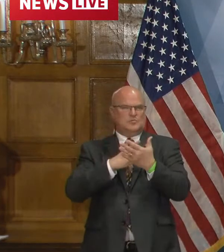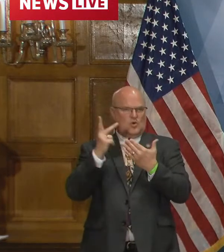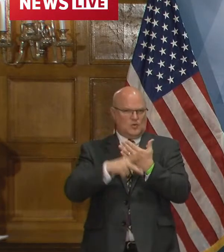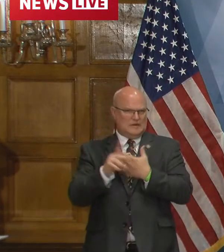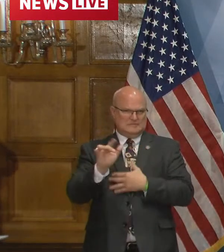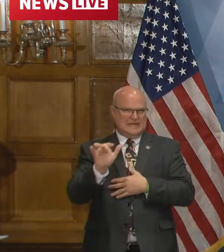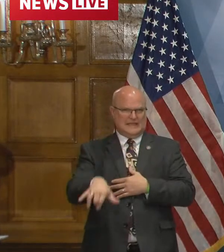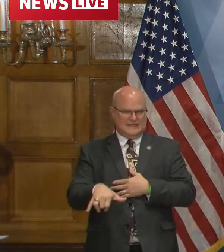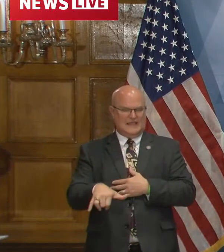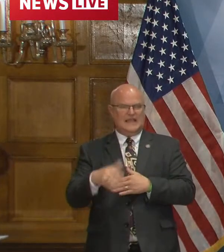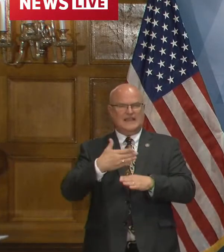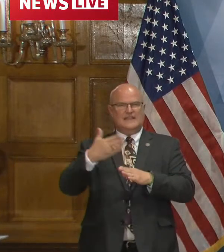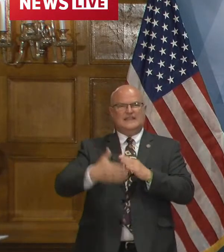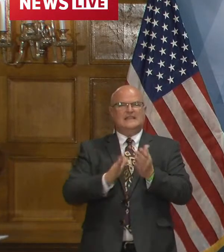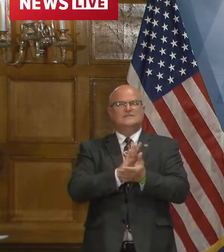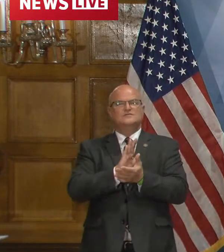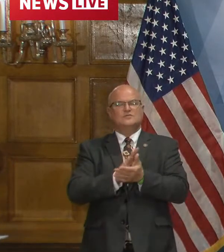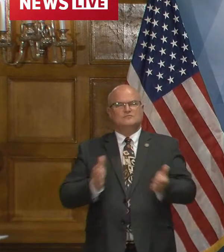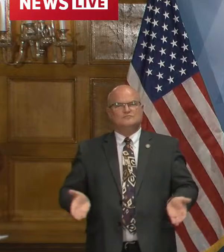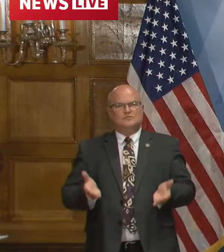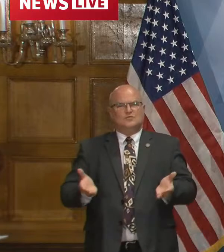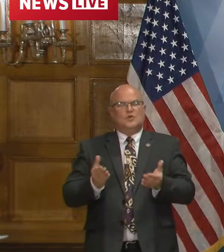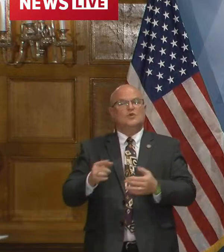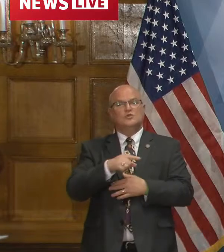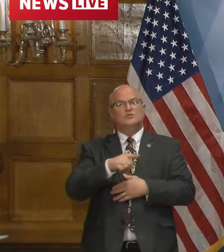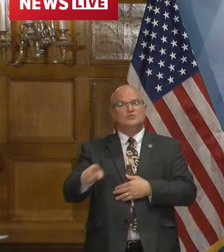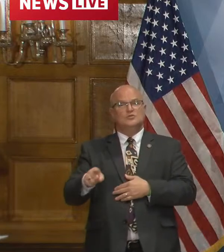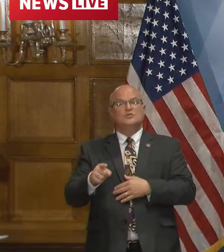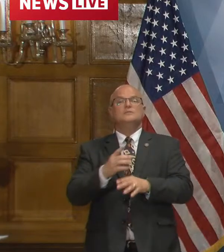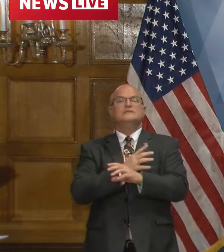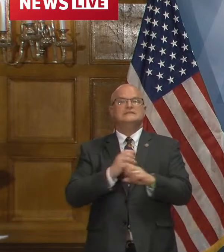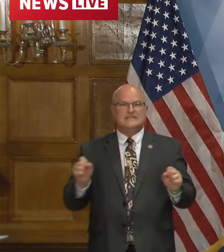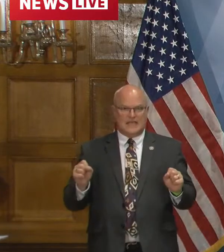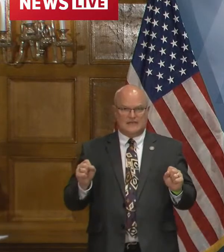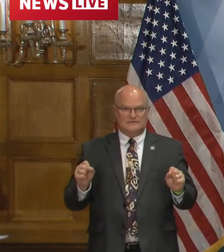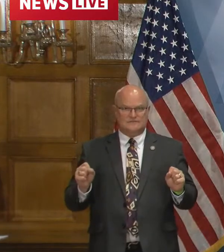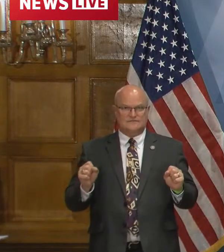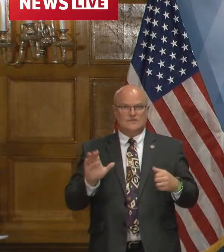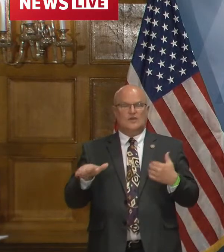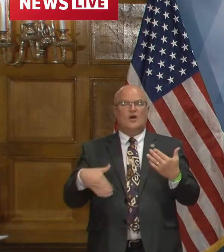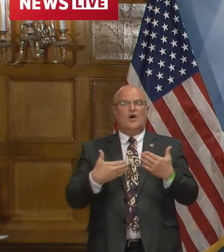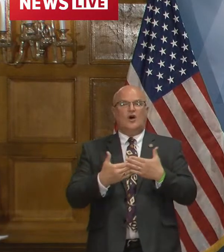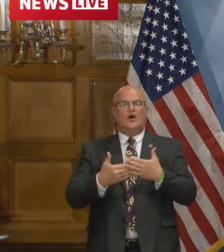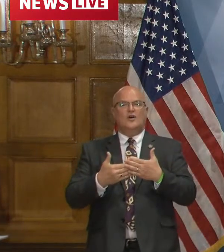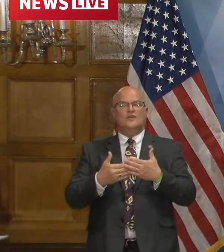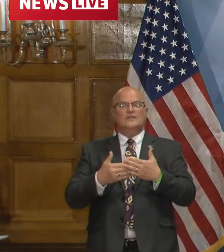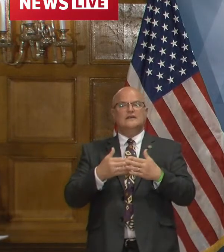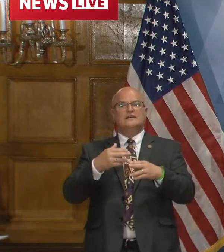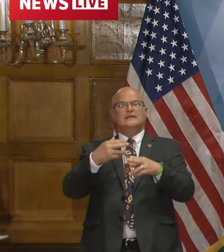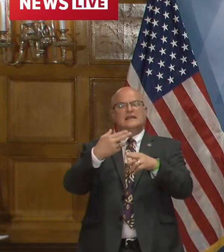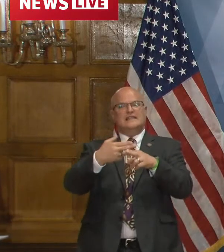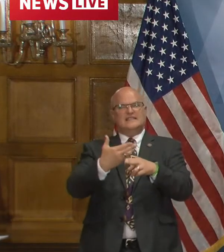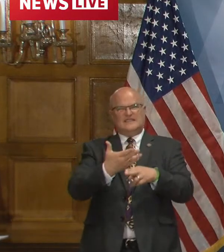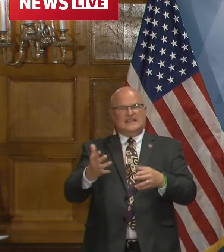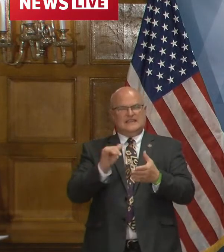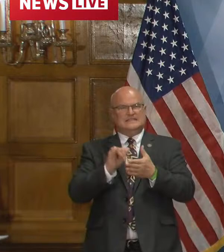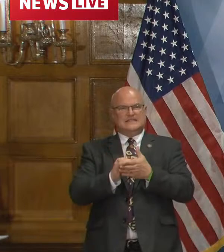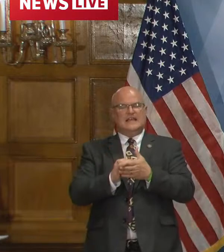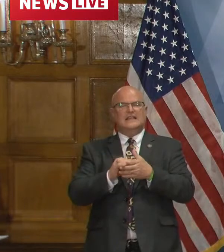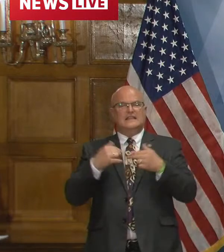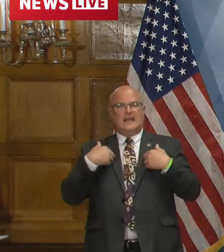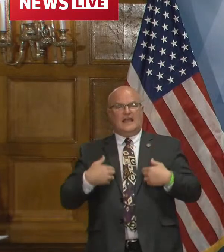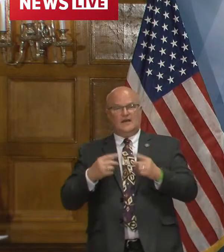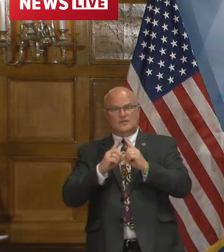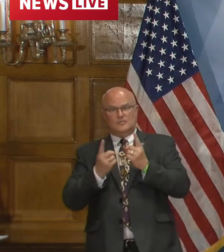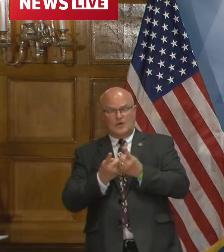things of that nature. We encourage you to stay safe with all the precautions that the Health Department and the Department of Education